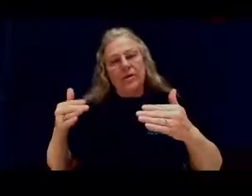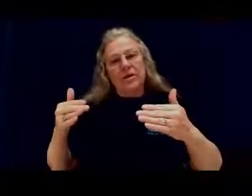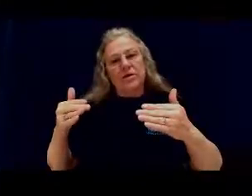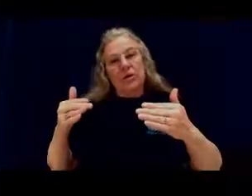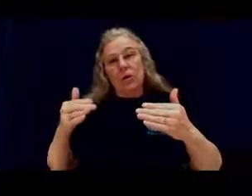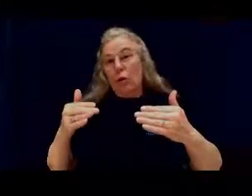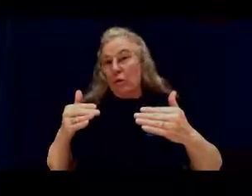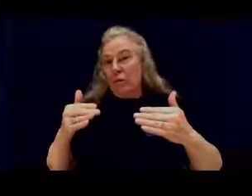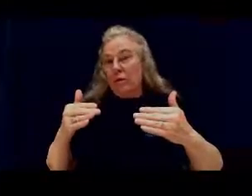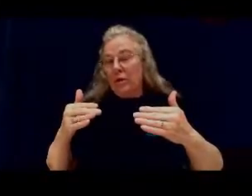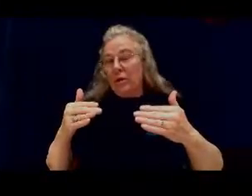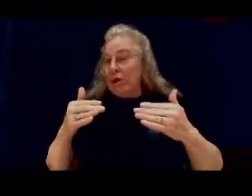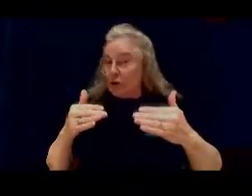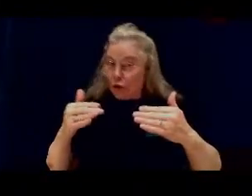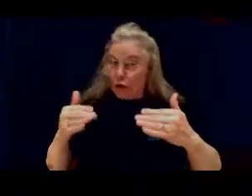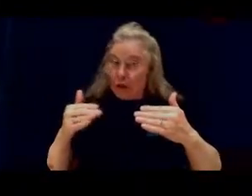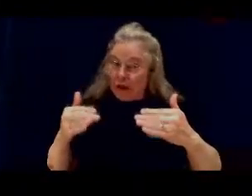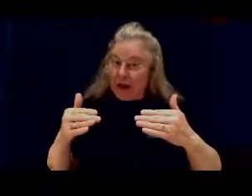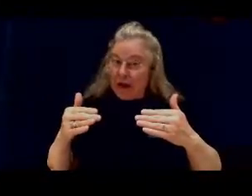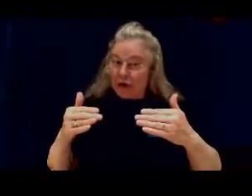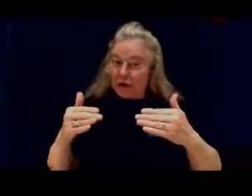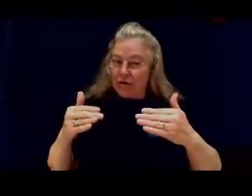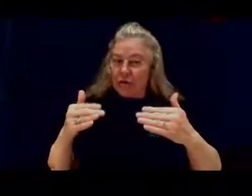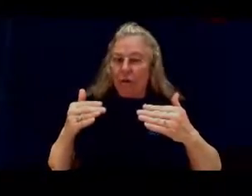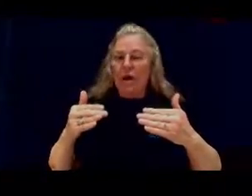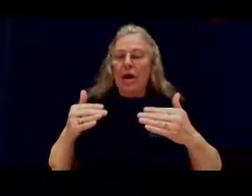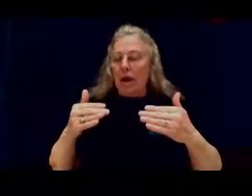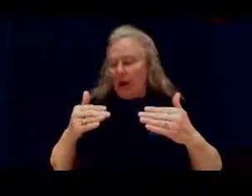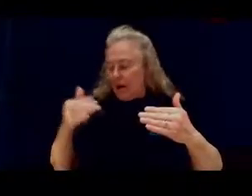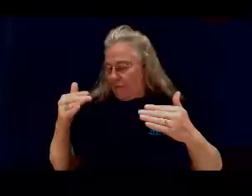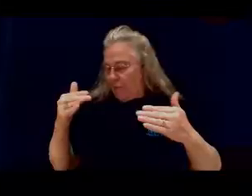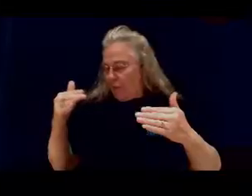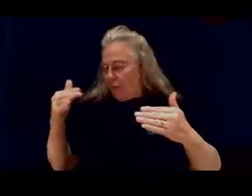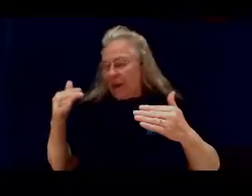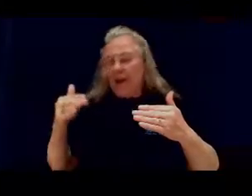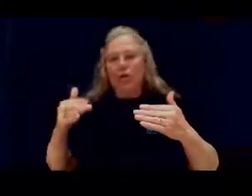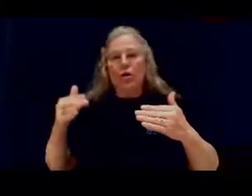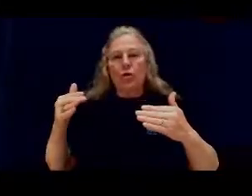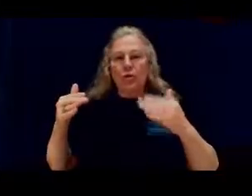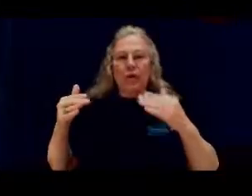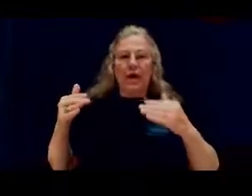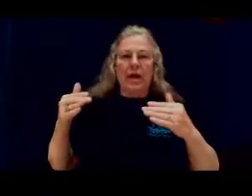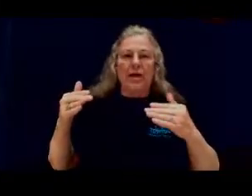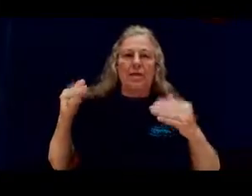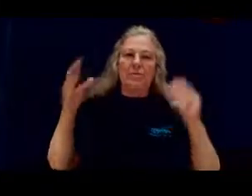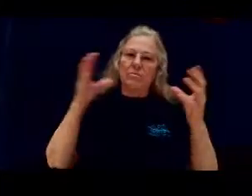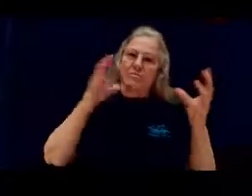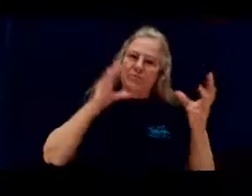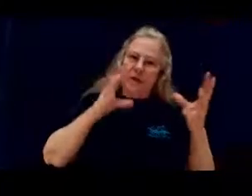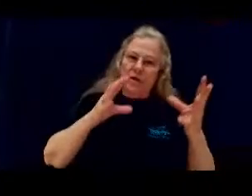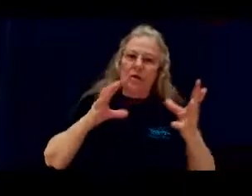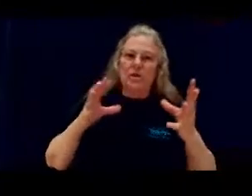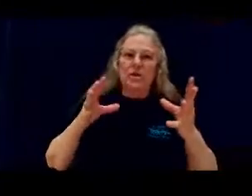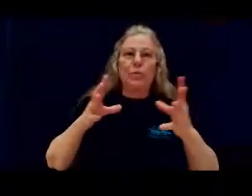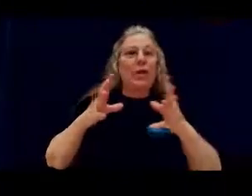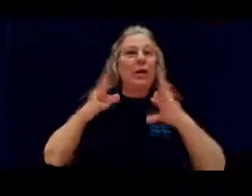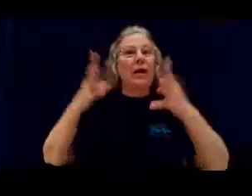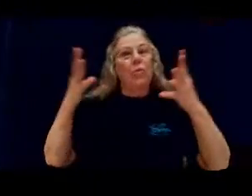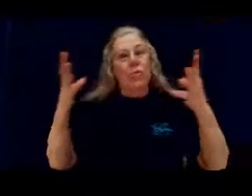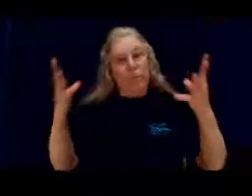is your own interpretation. So whatever you're thinking that you're despairing, whether it